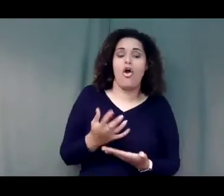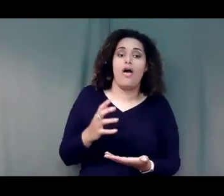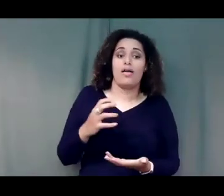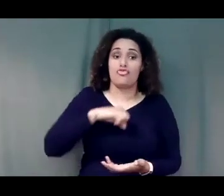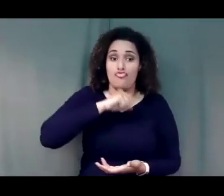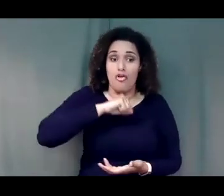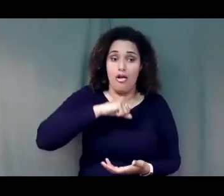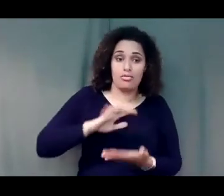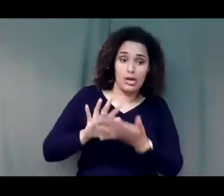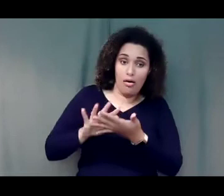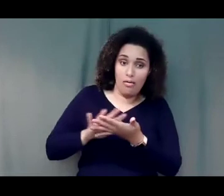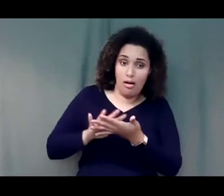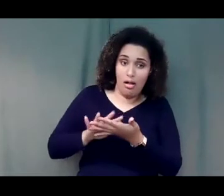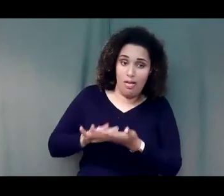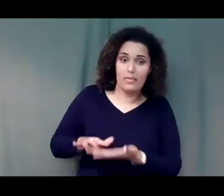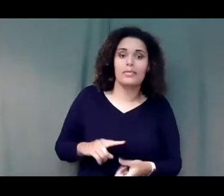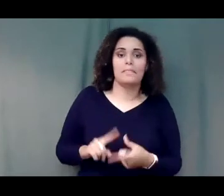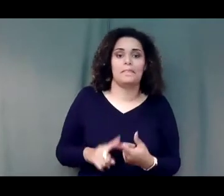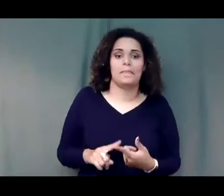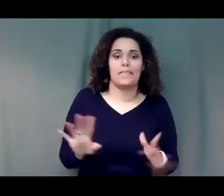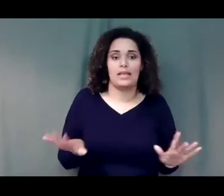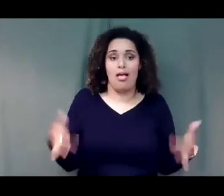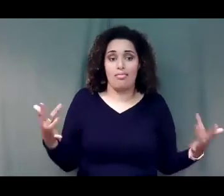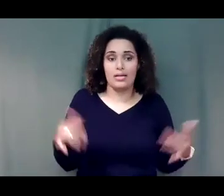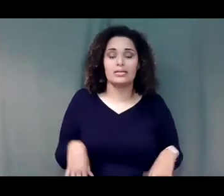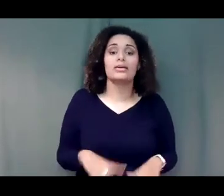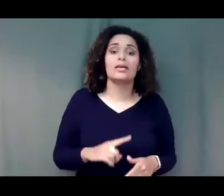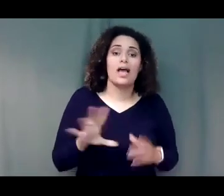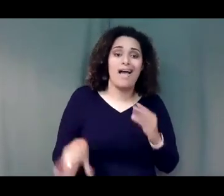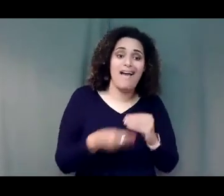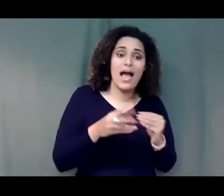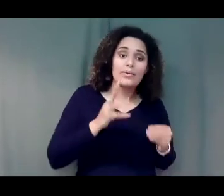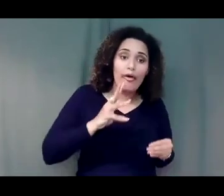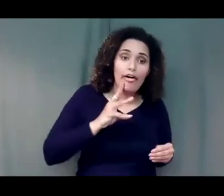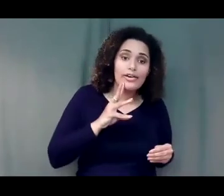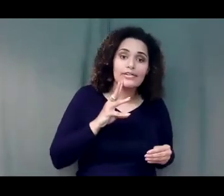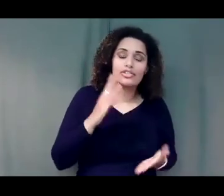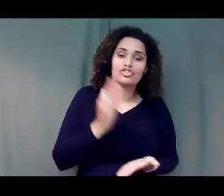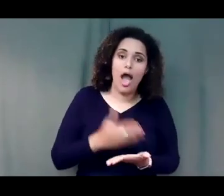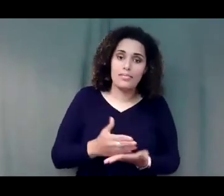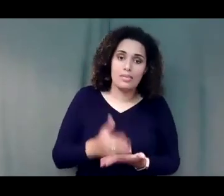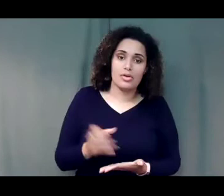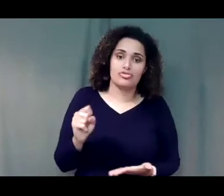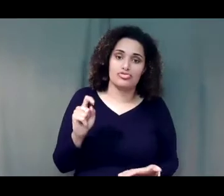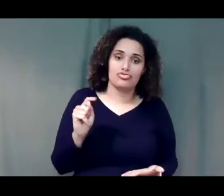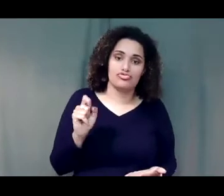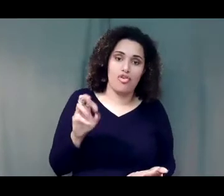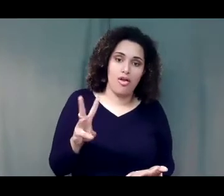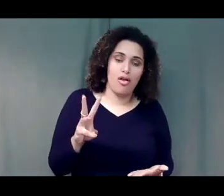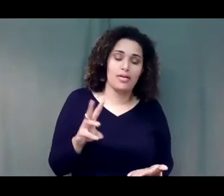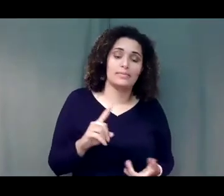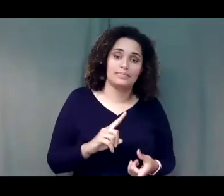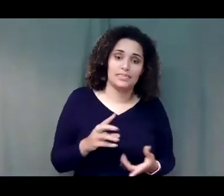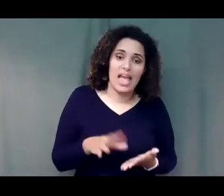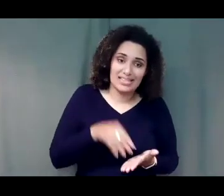really very kind of light. And then we add water and a little bit of chopped up straw and mix it together, and some